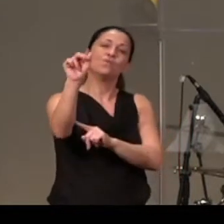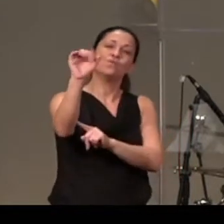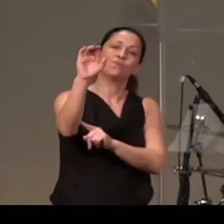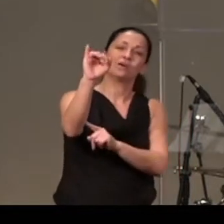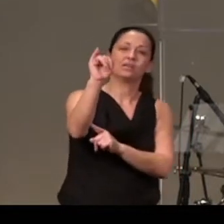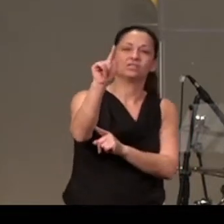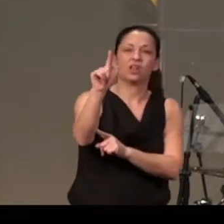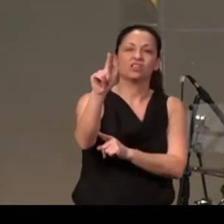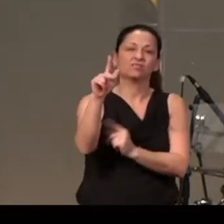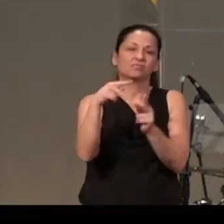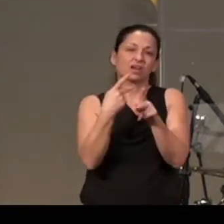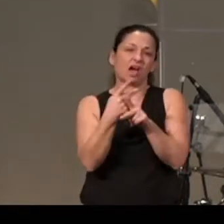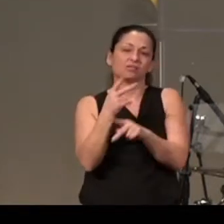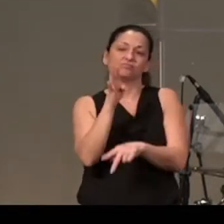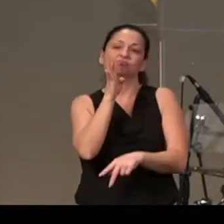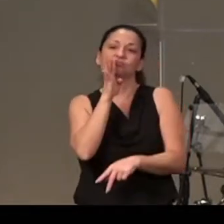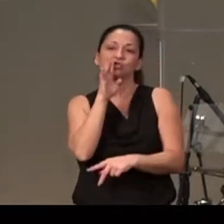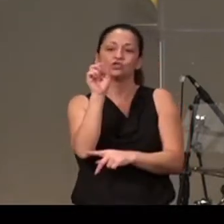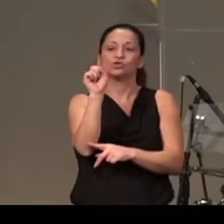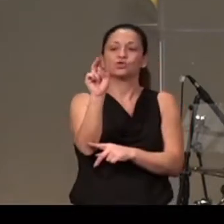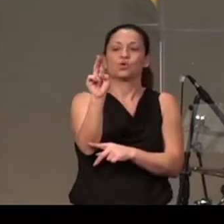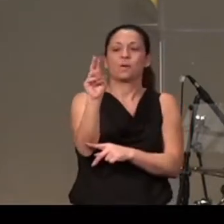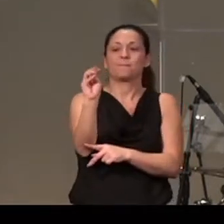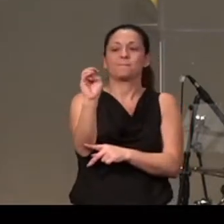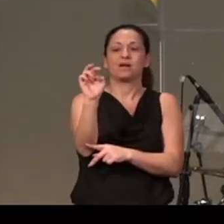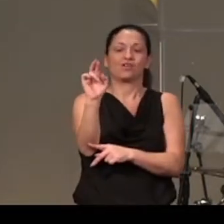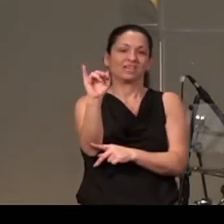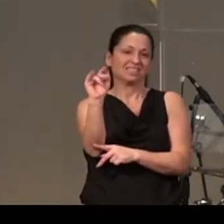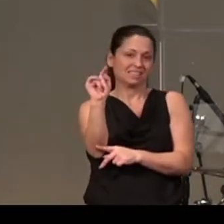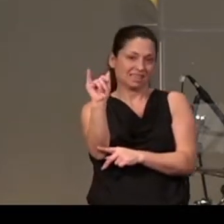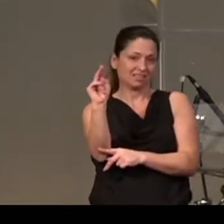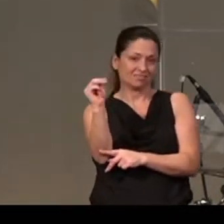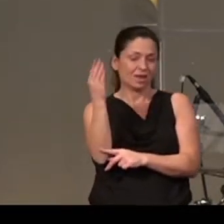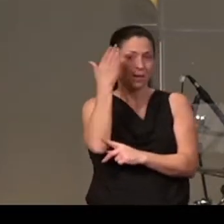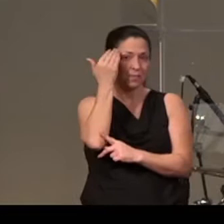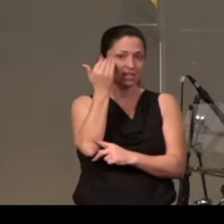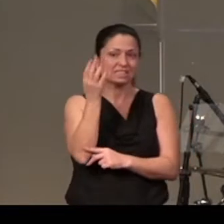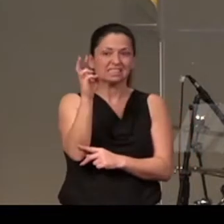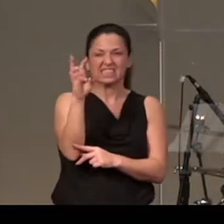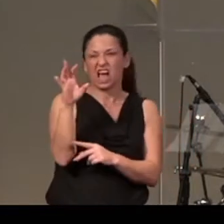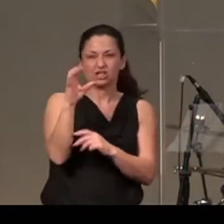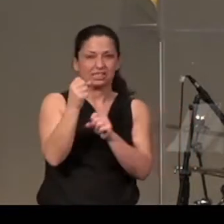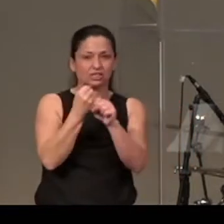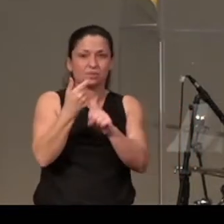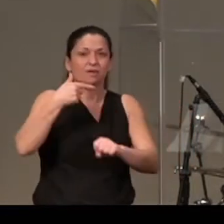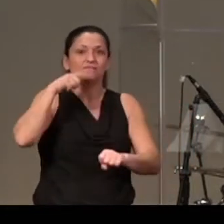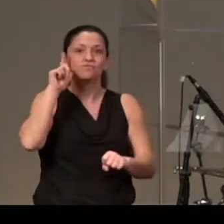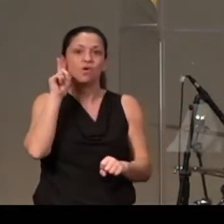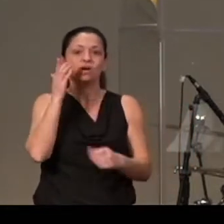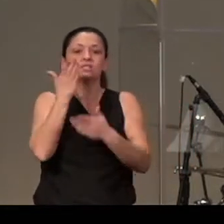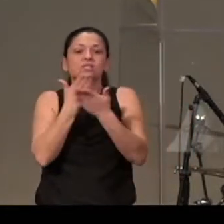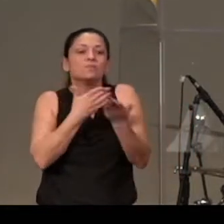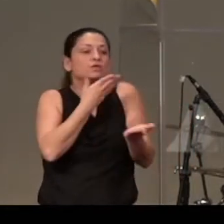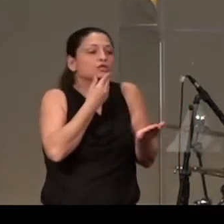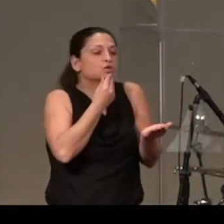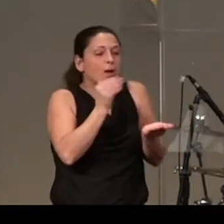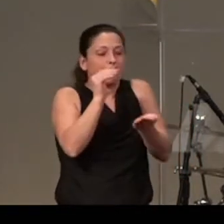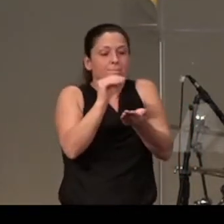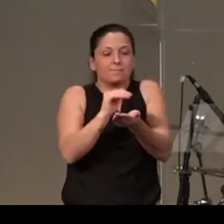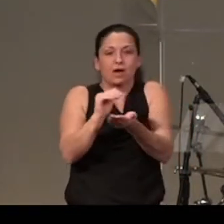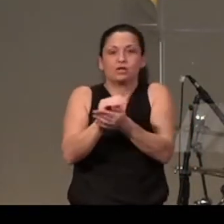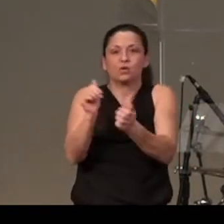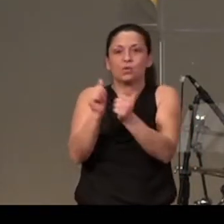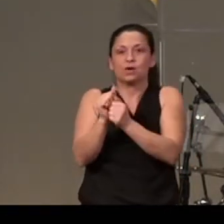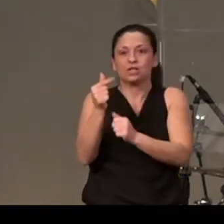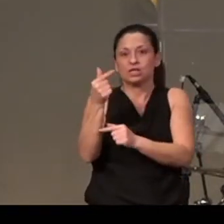slur at that time, because about 600 years before this, some Jewish people, they intermarried with Gentiles, and they formed